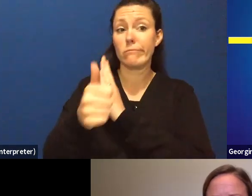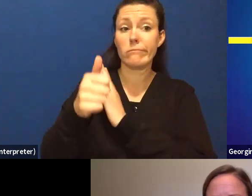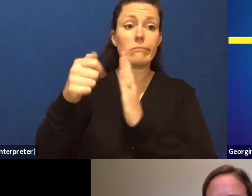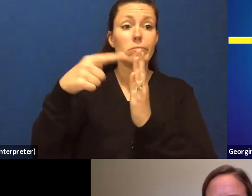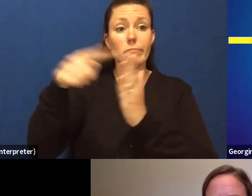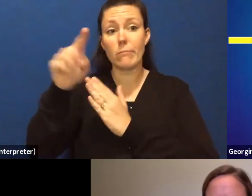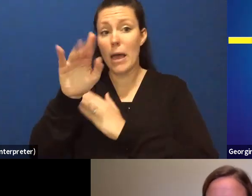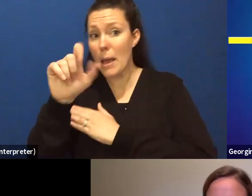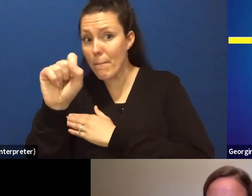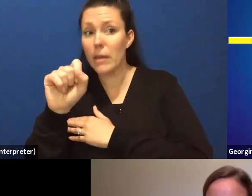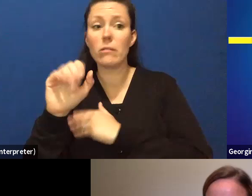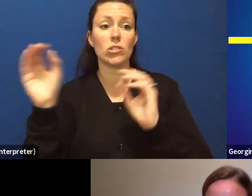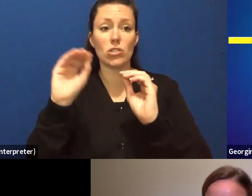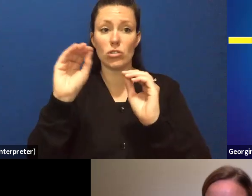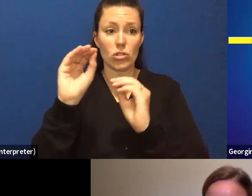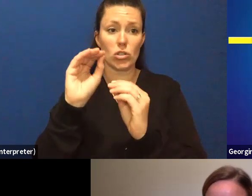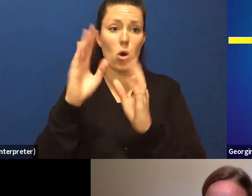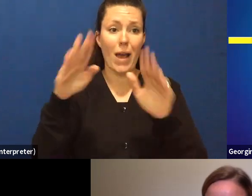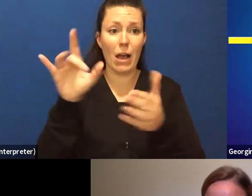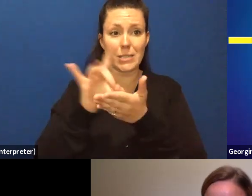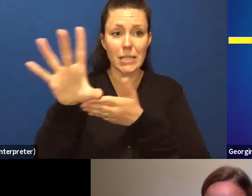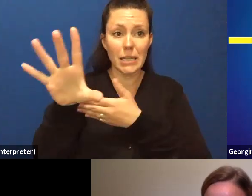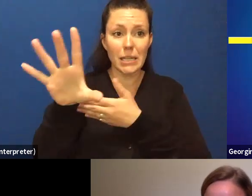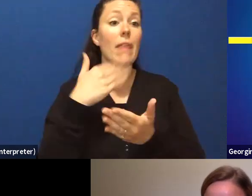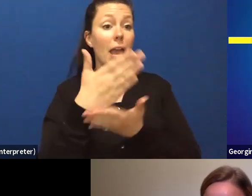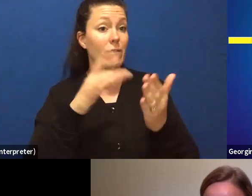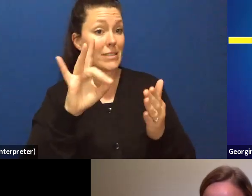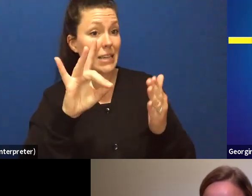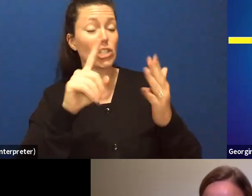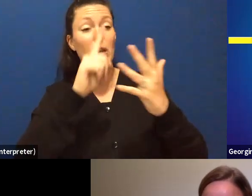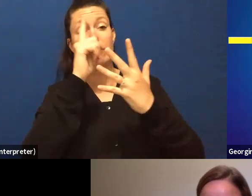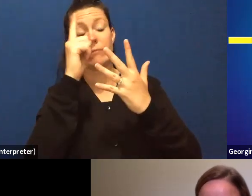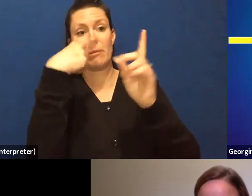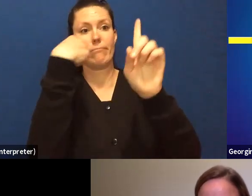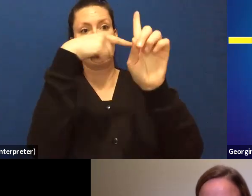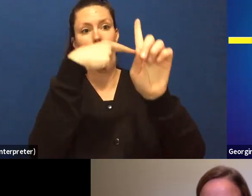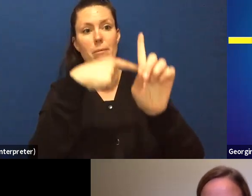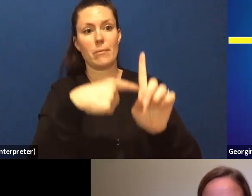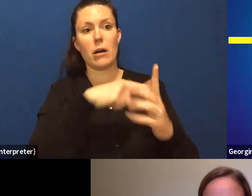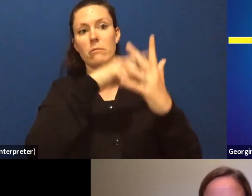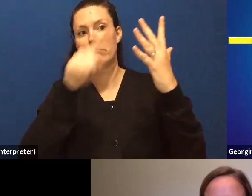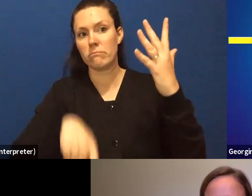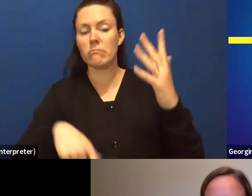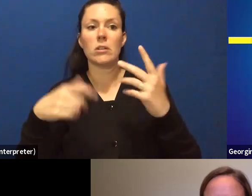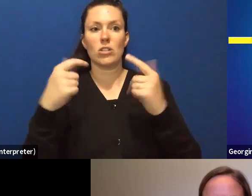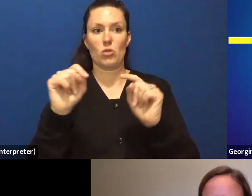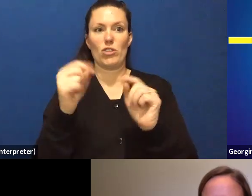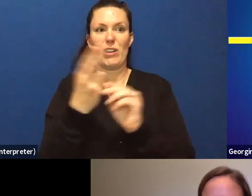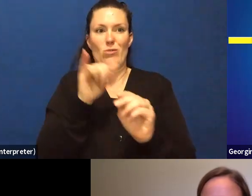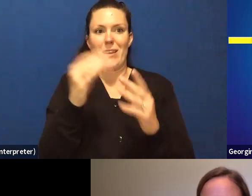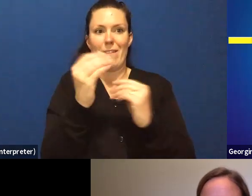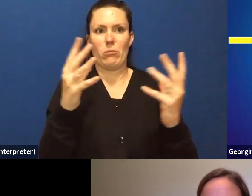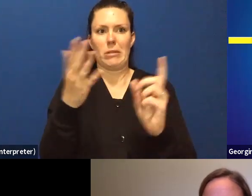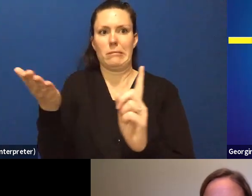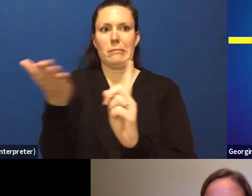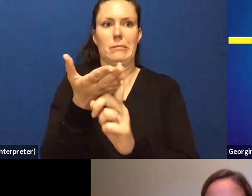never had any housing evictions, has a Section 8 voucher, is really on the path of getting a job. So it's doing a lot of